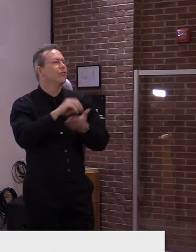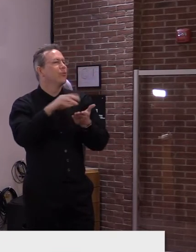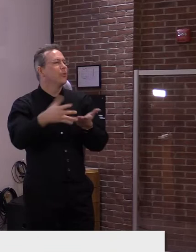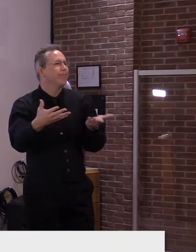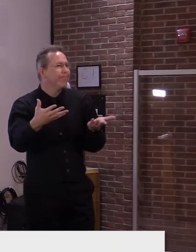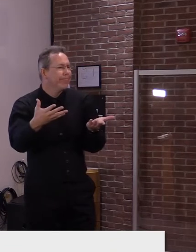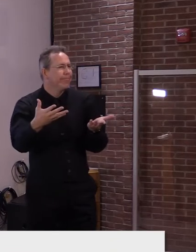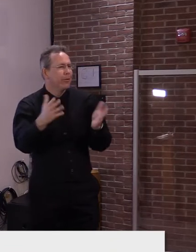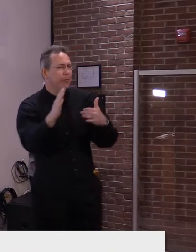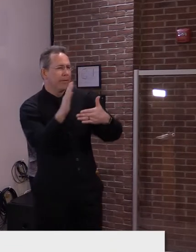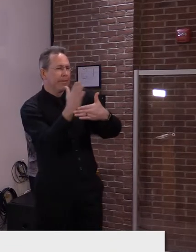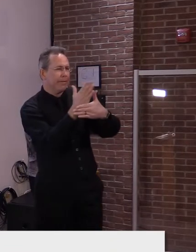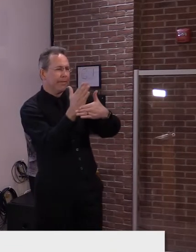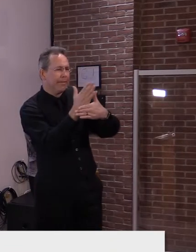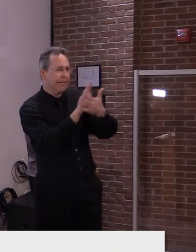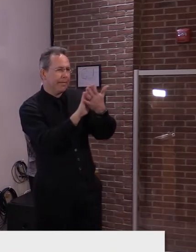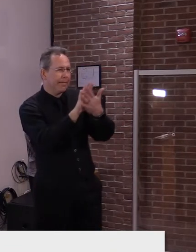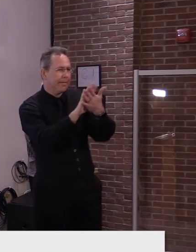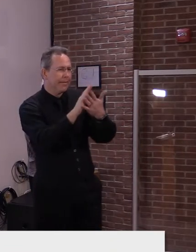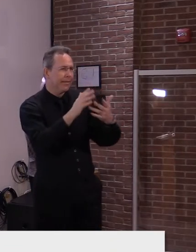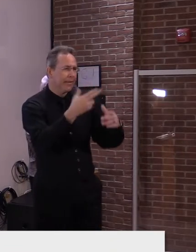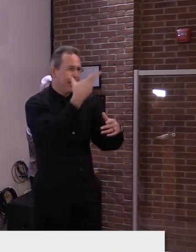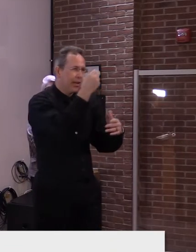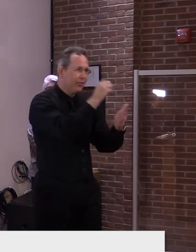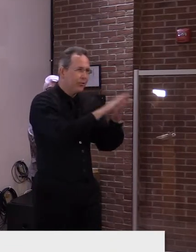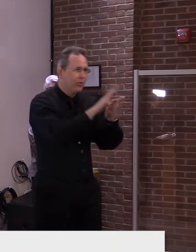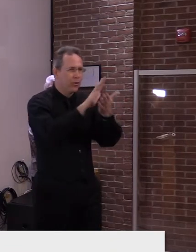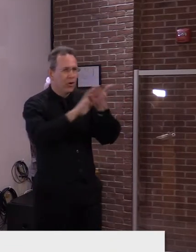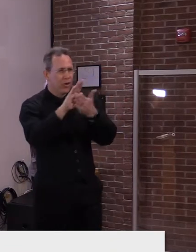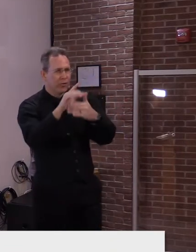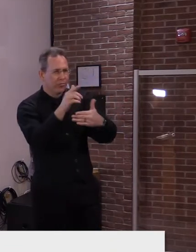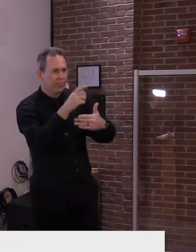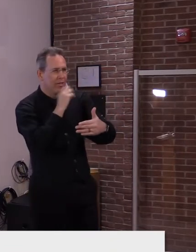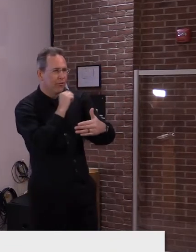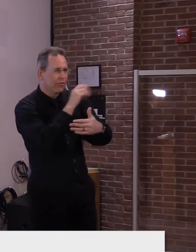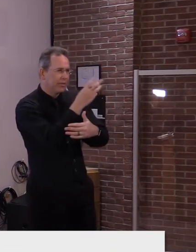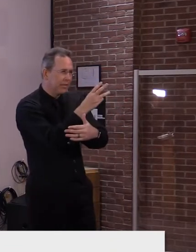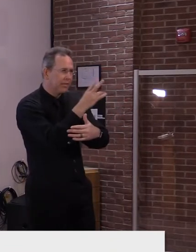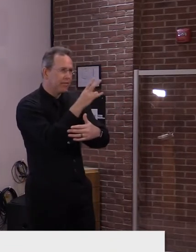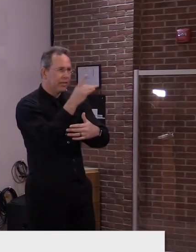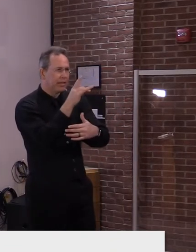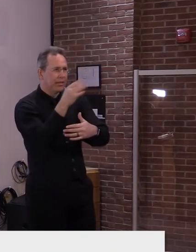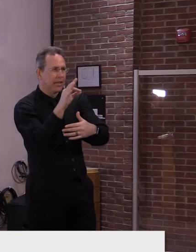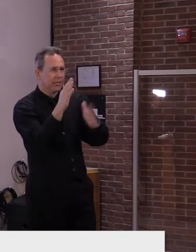that could add to that number significantly.